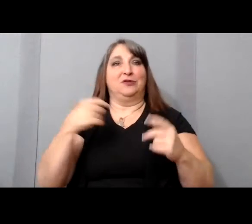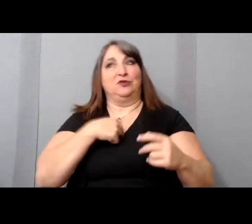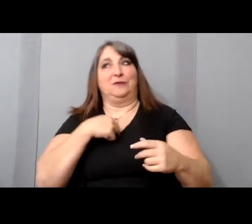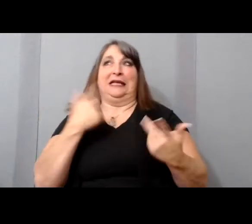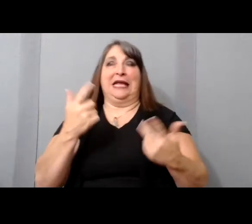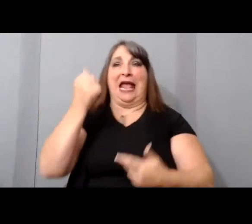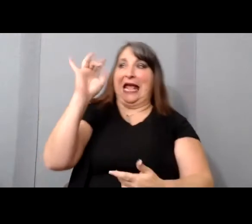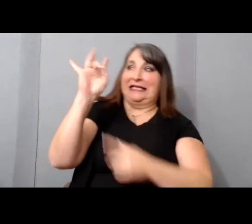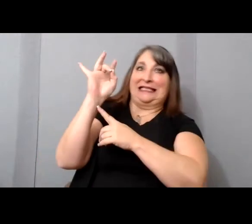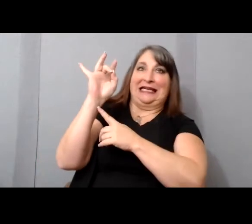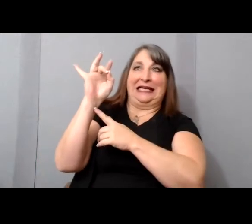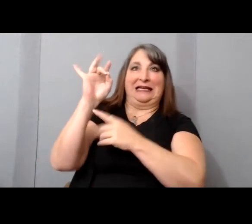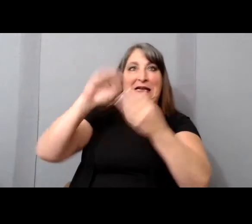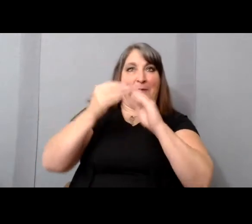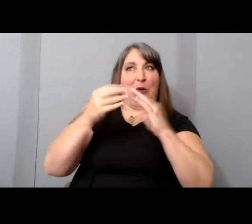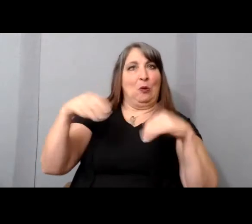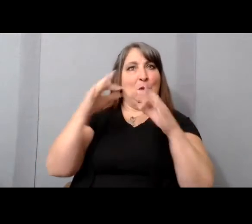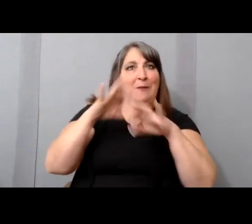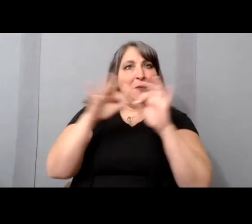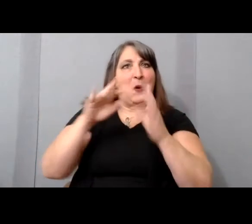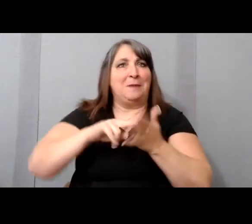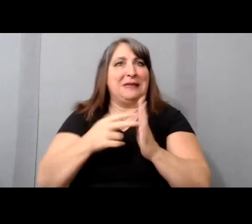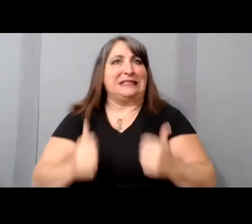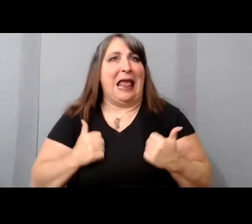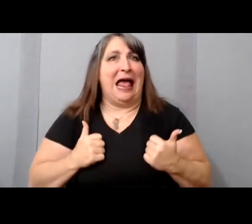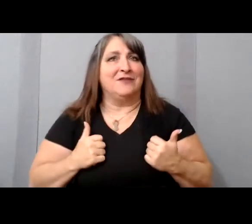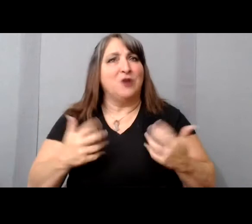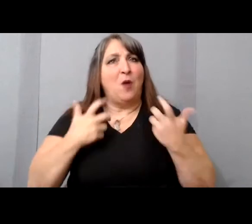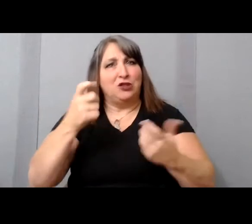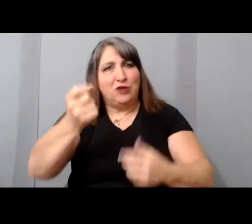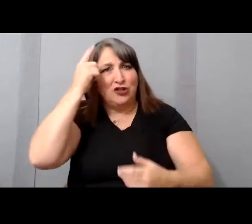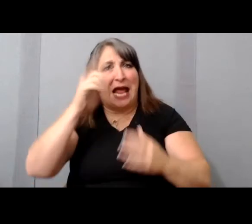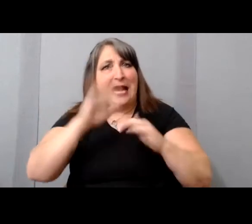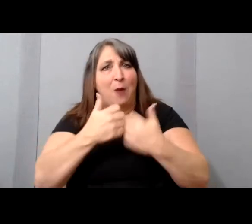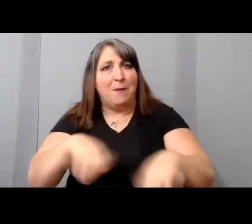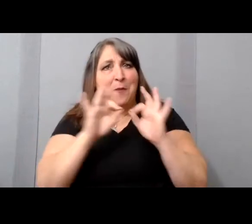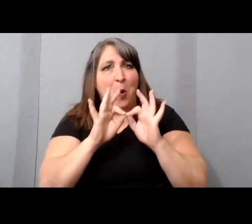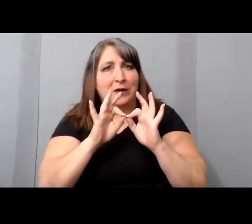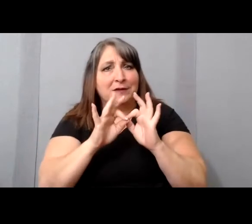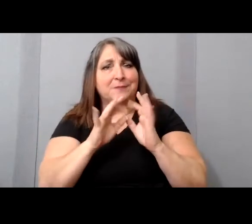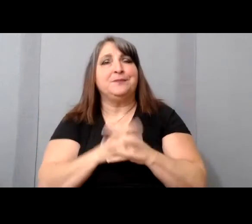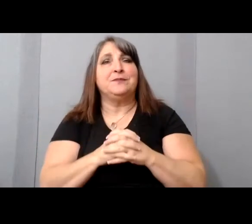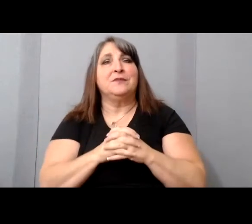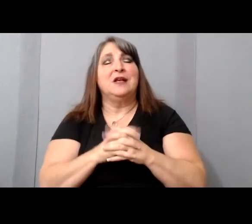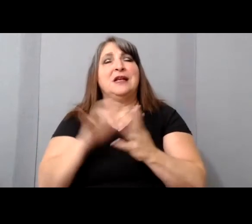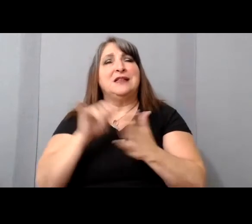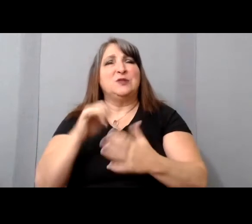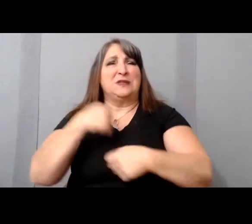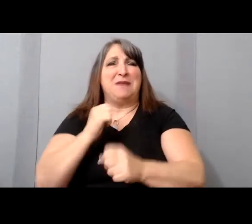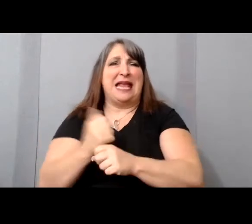life. So I want to make sure that all of you understand how important that is. Now, this was about making our voices